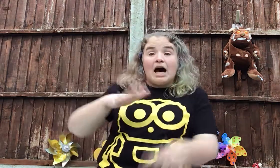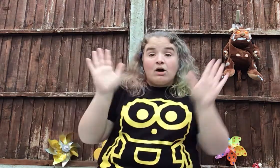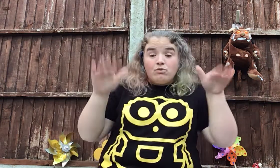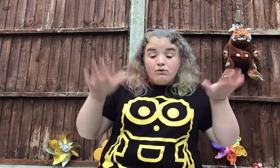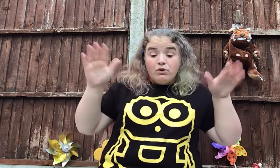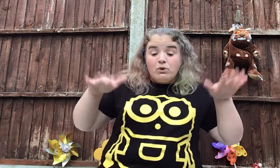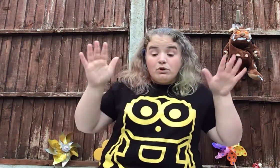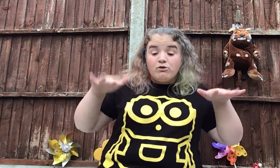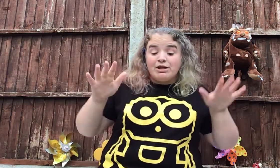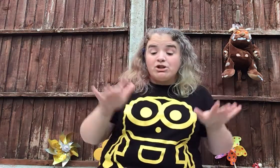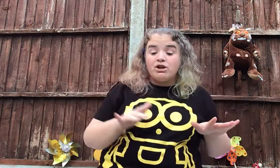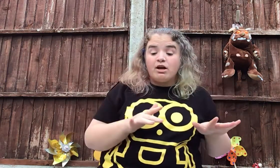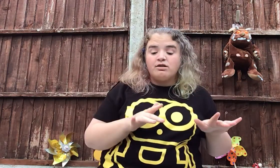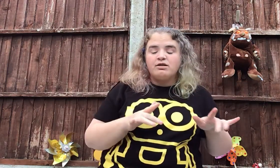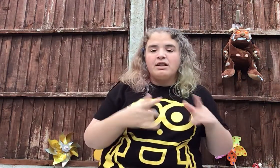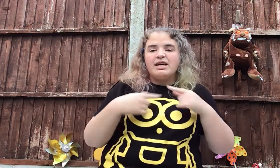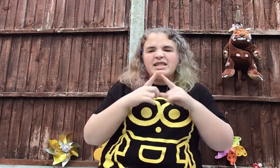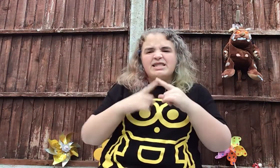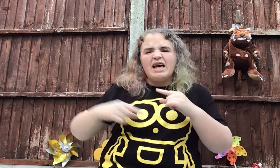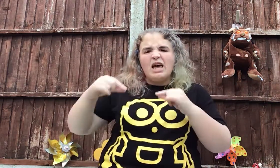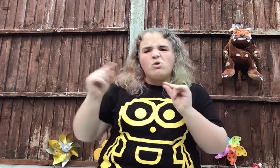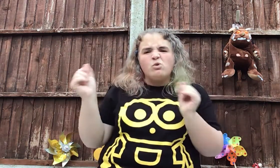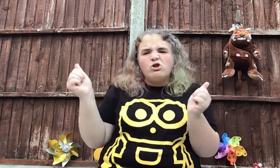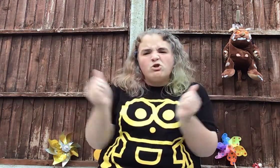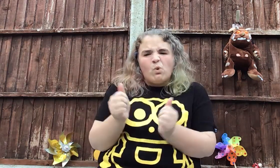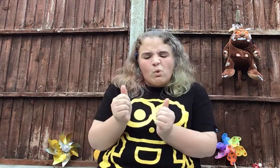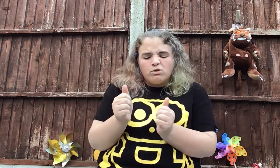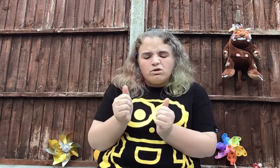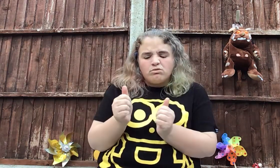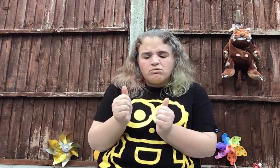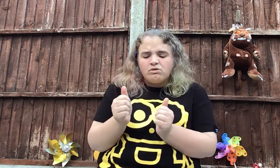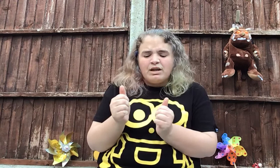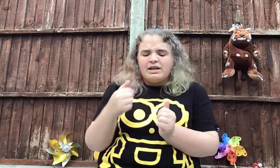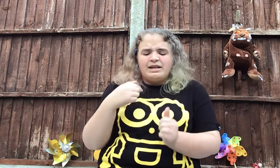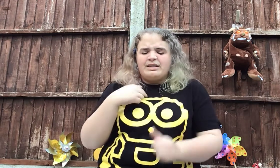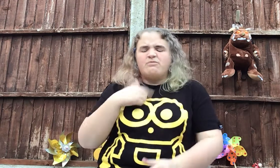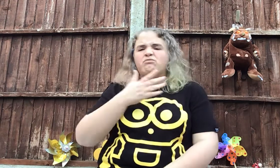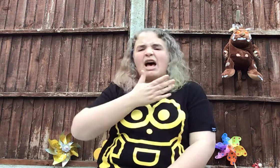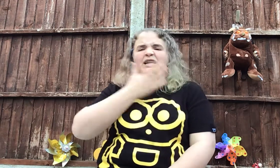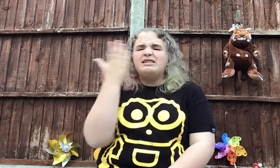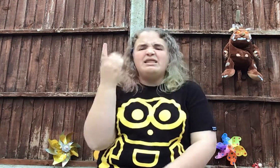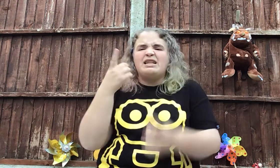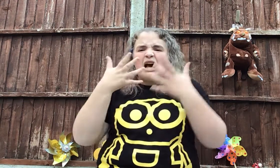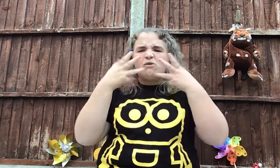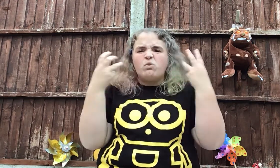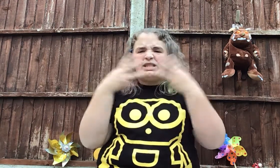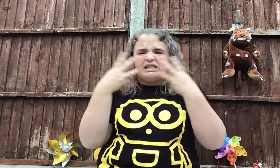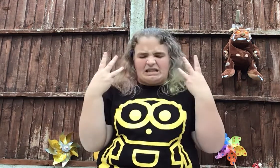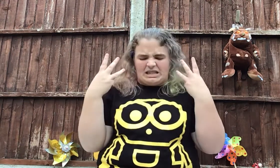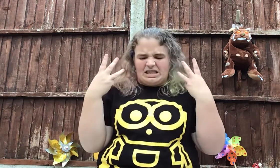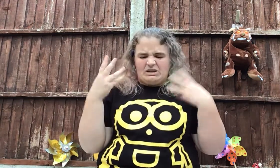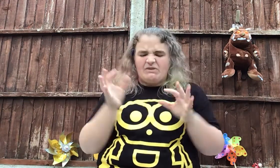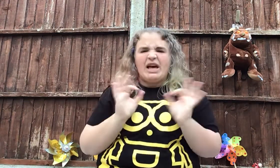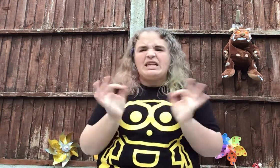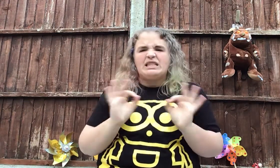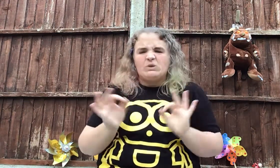Down flew the creature. His tail was short, and it didn't have whiskers of any